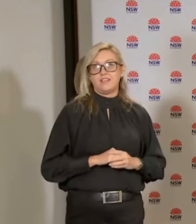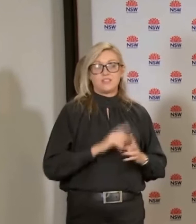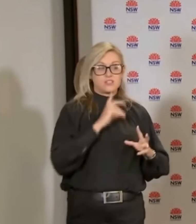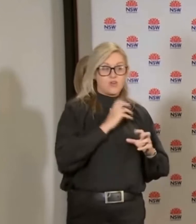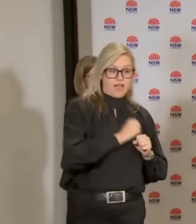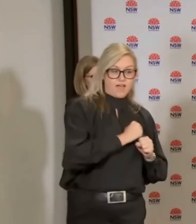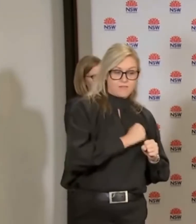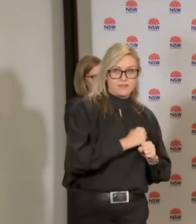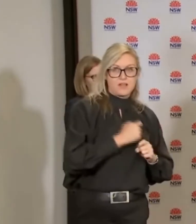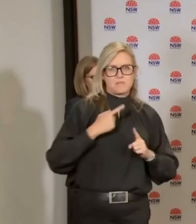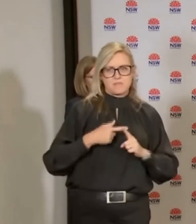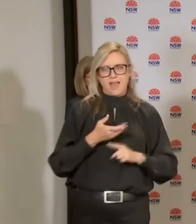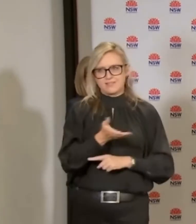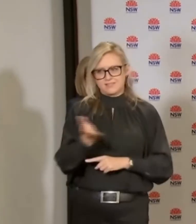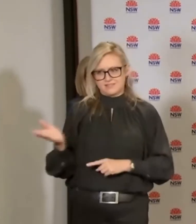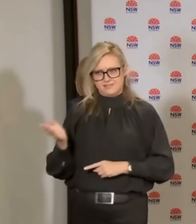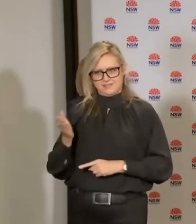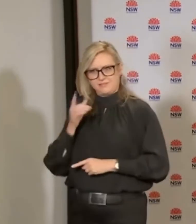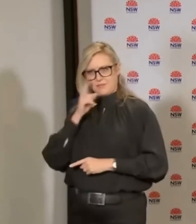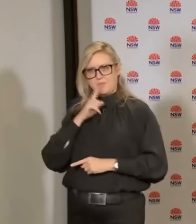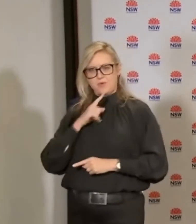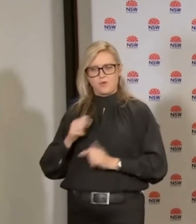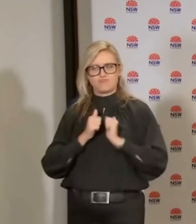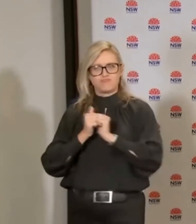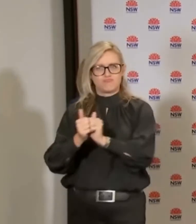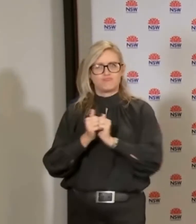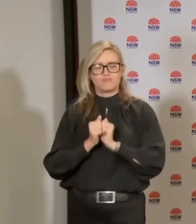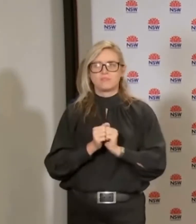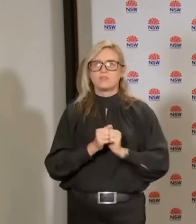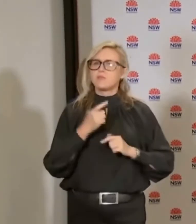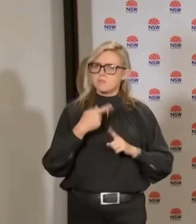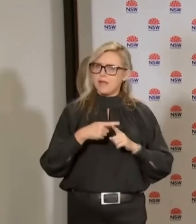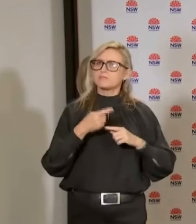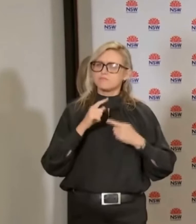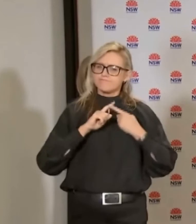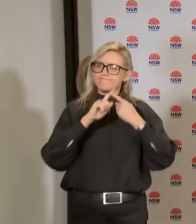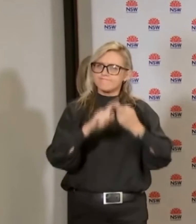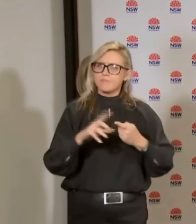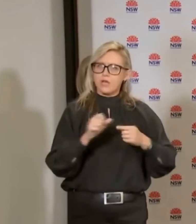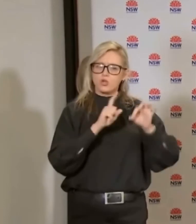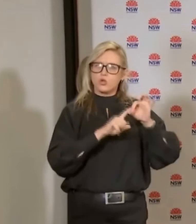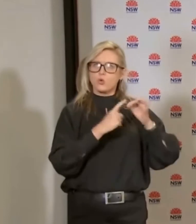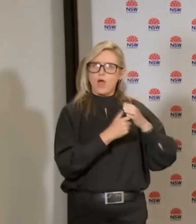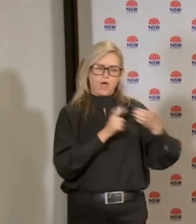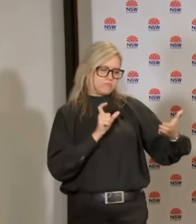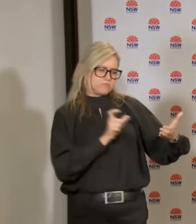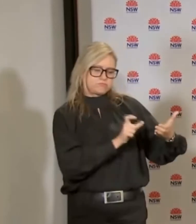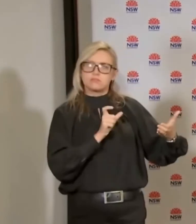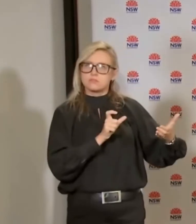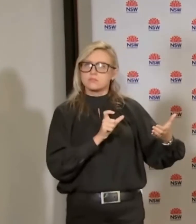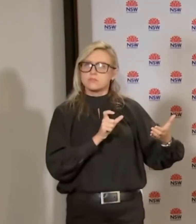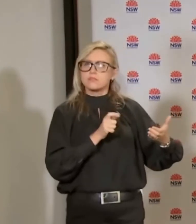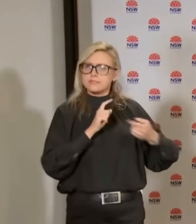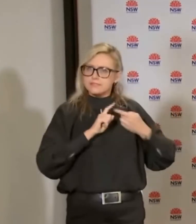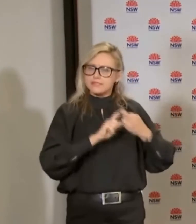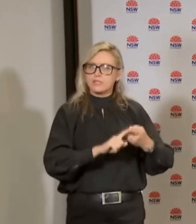effort right across our state, and continuing to use QR codes and complying ensures that gives confidence to health that we can